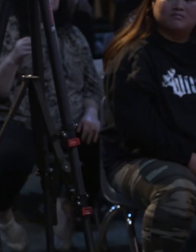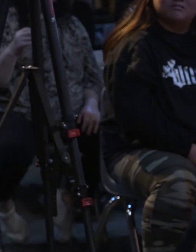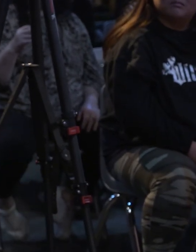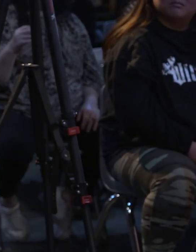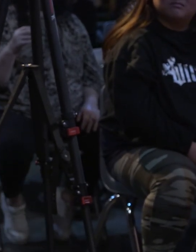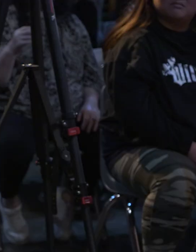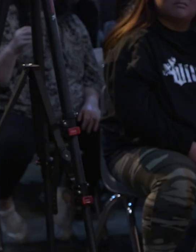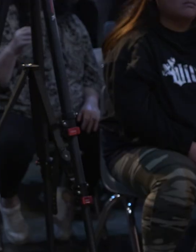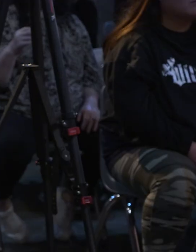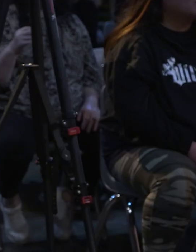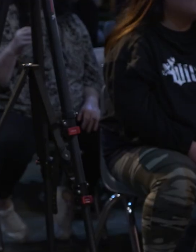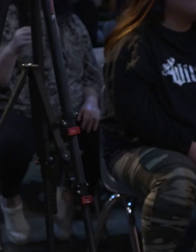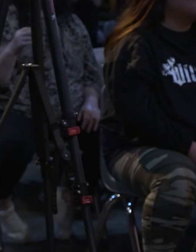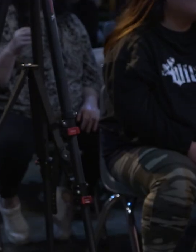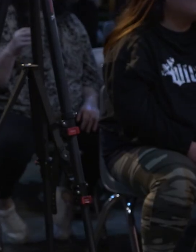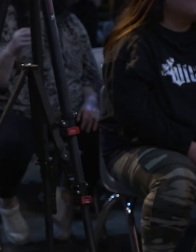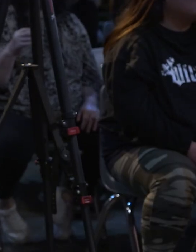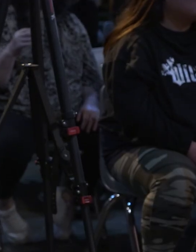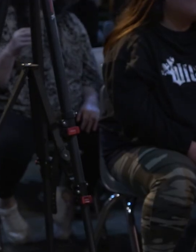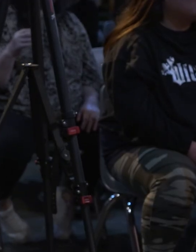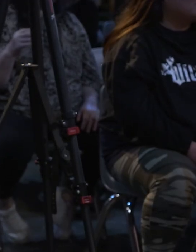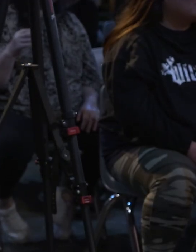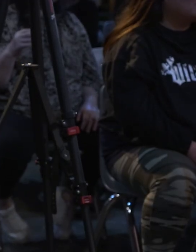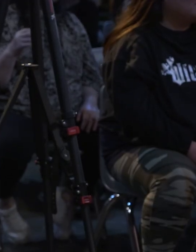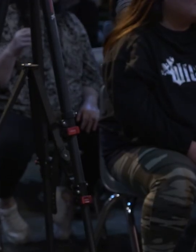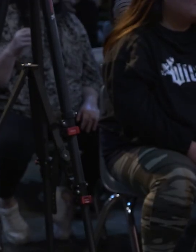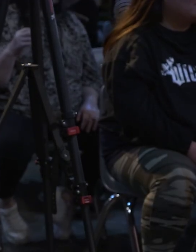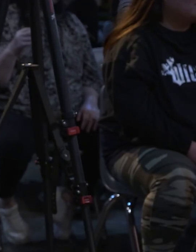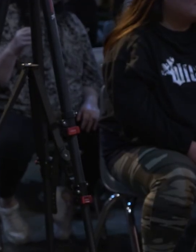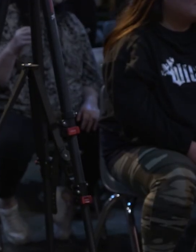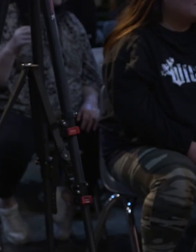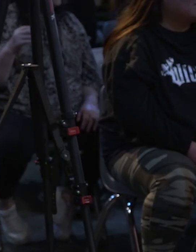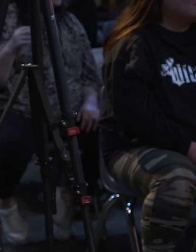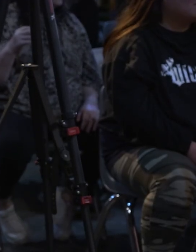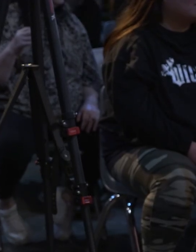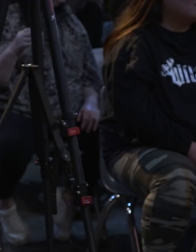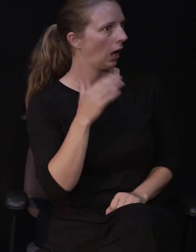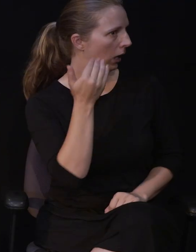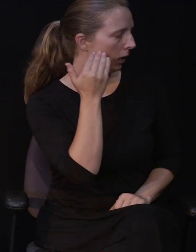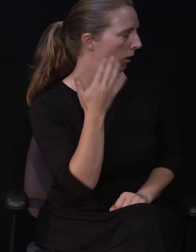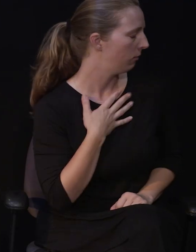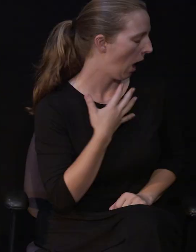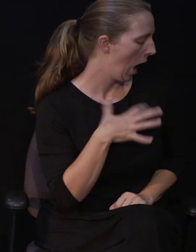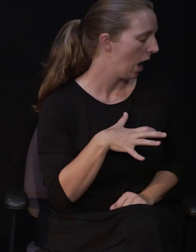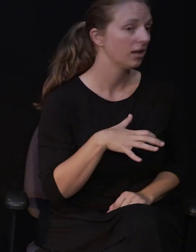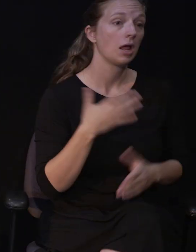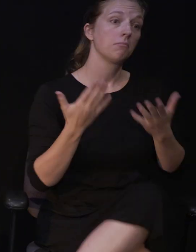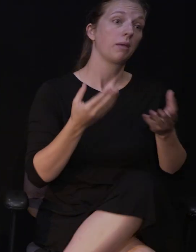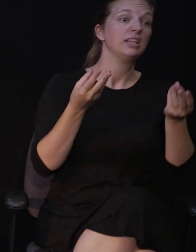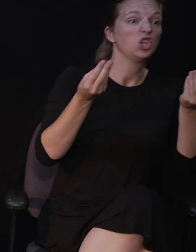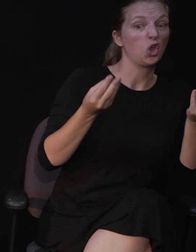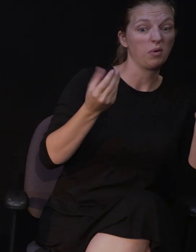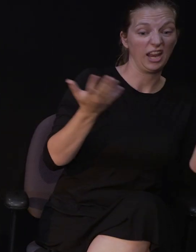doing it right now. I can feel the steam. It's steaming up my glasses. I know. I mean, for God's sake. So I just could be the humidity, but let's